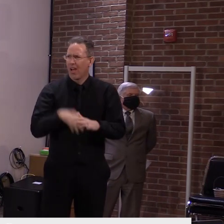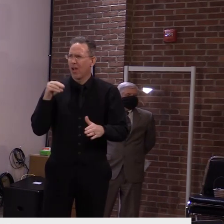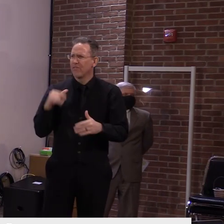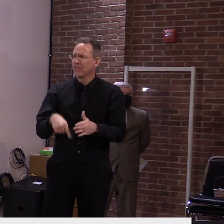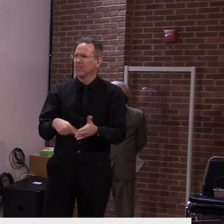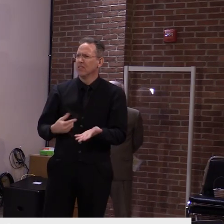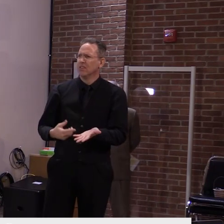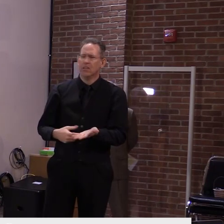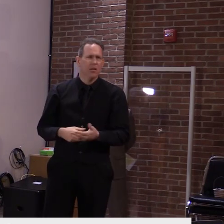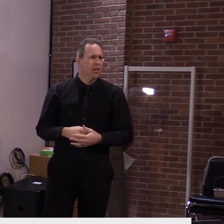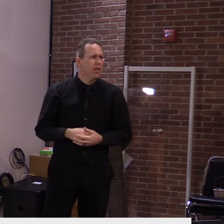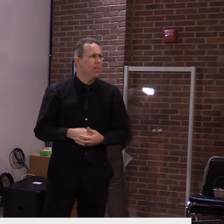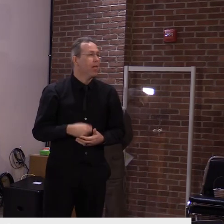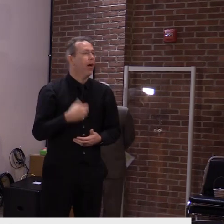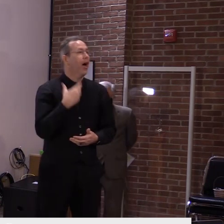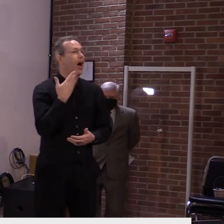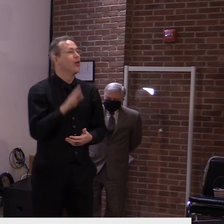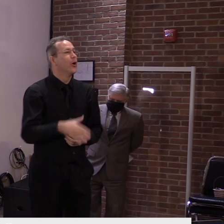Okay.